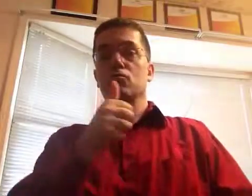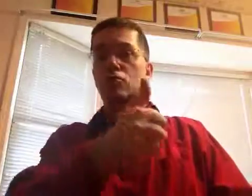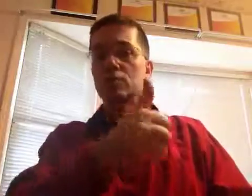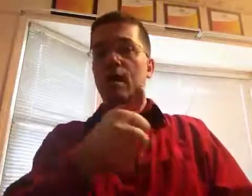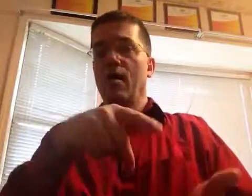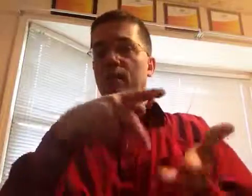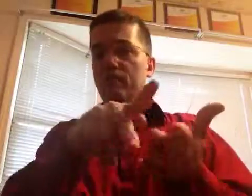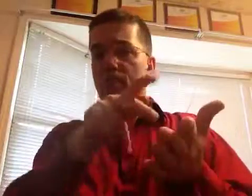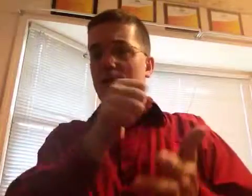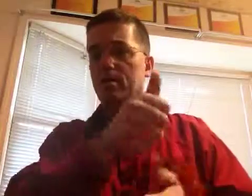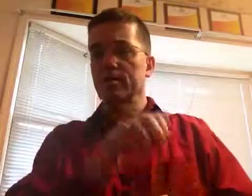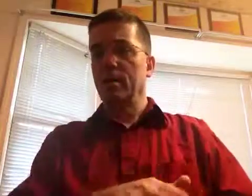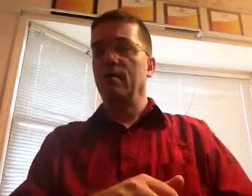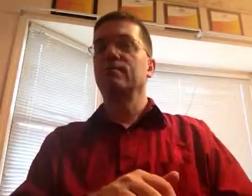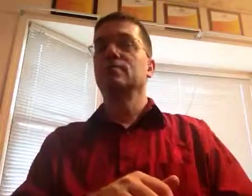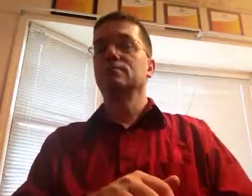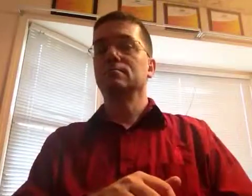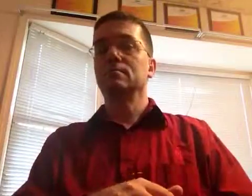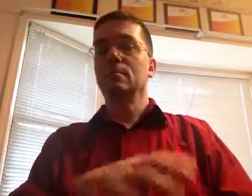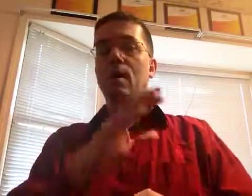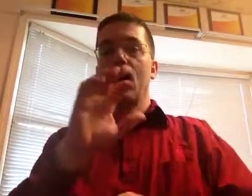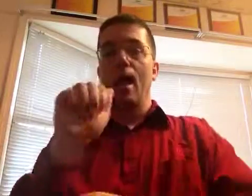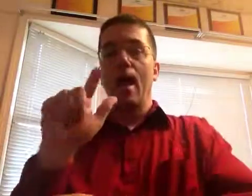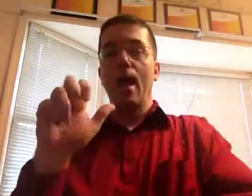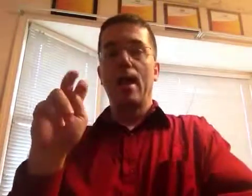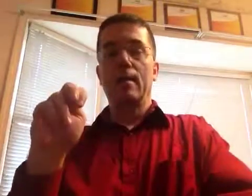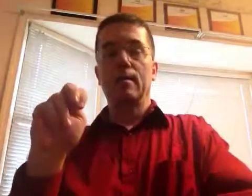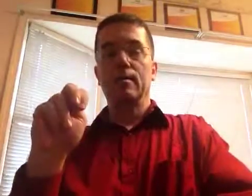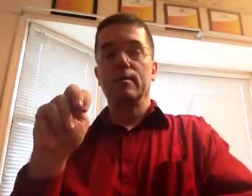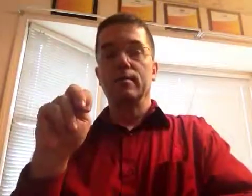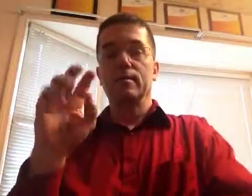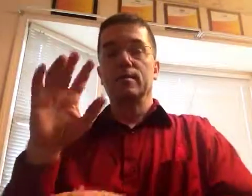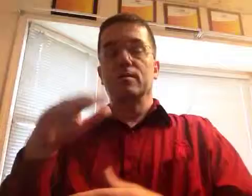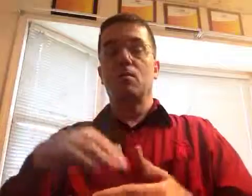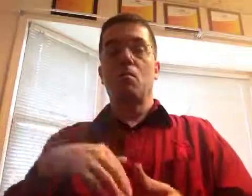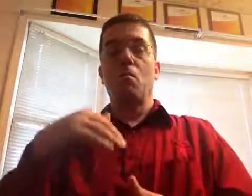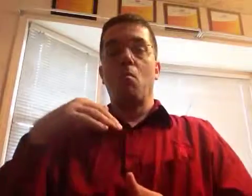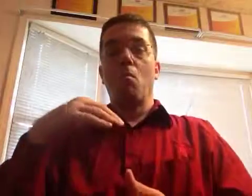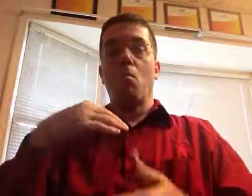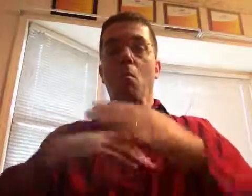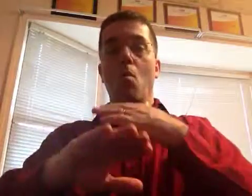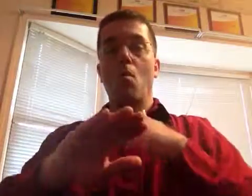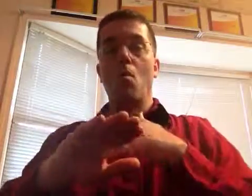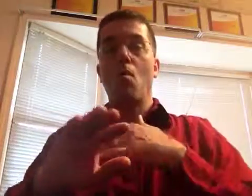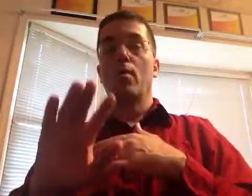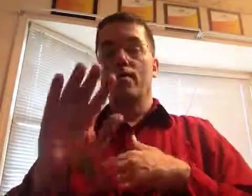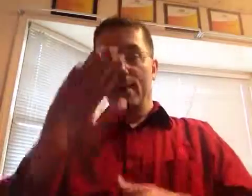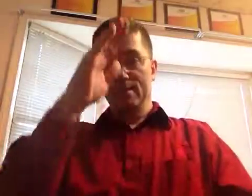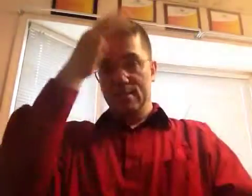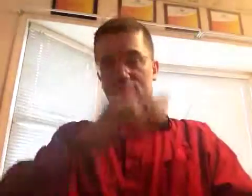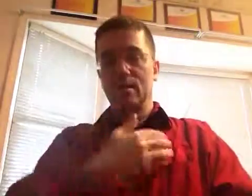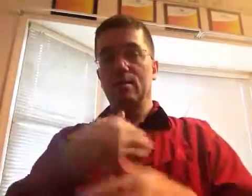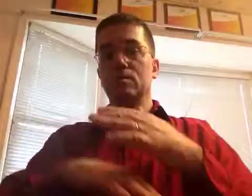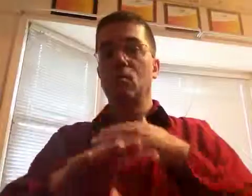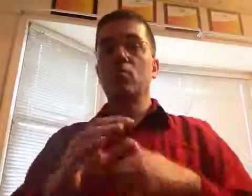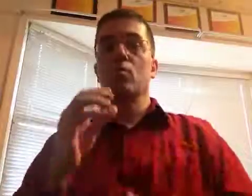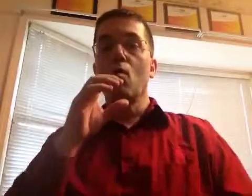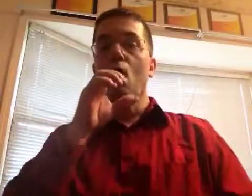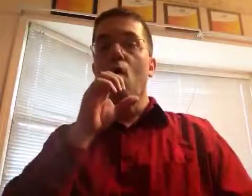school. Unfortunately, Alan's born to older parents. Mm-hmm. He couldn't help that, but we feel that way. Mm-hmm. We feel